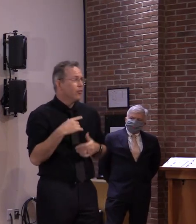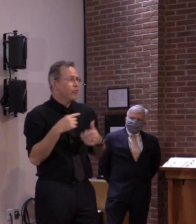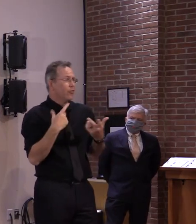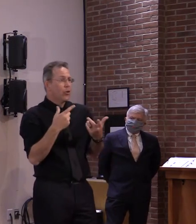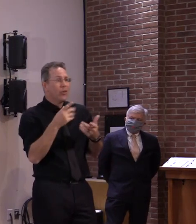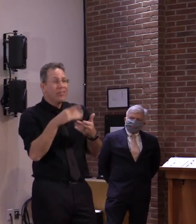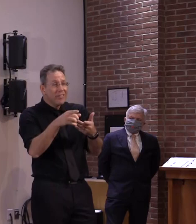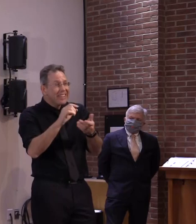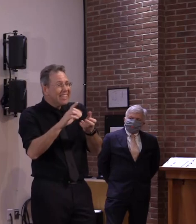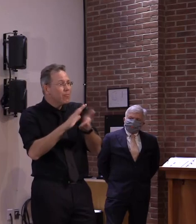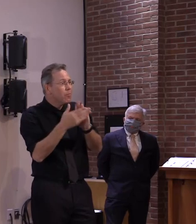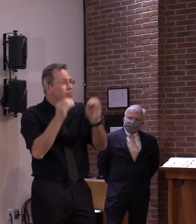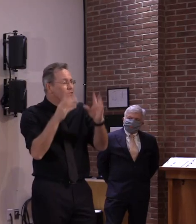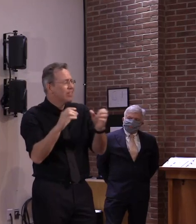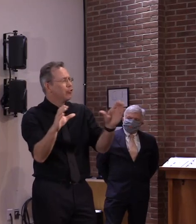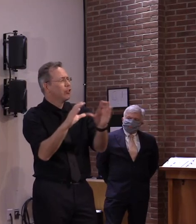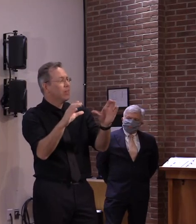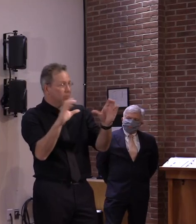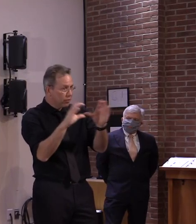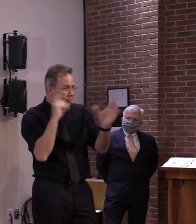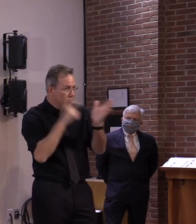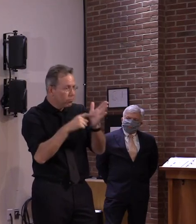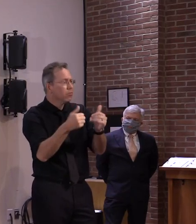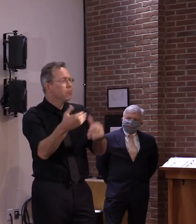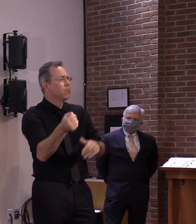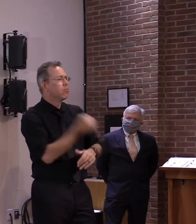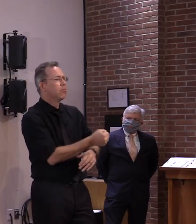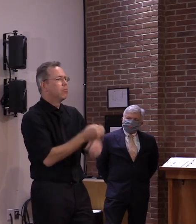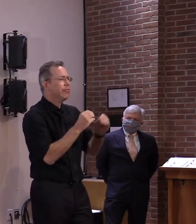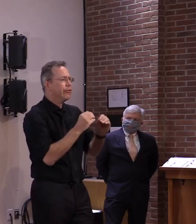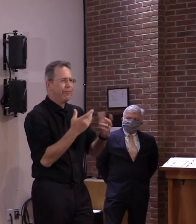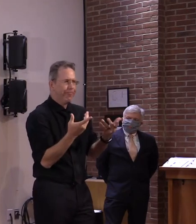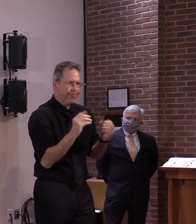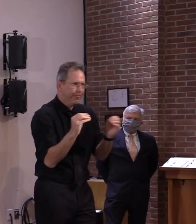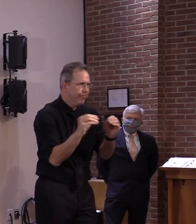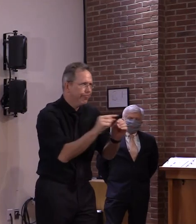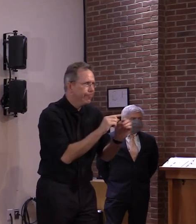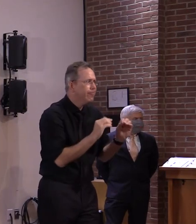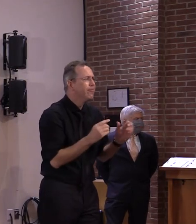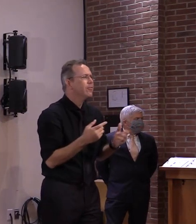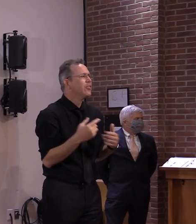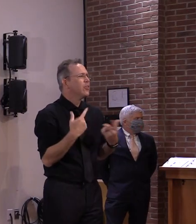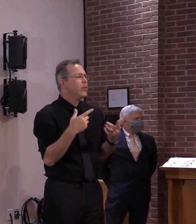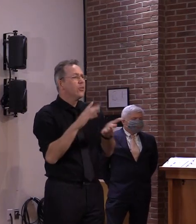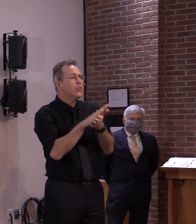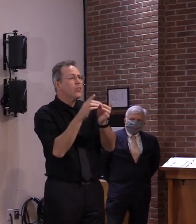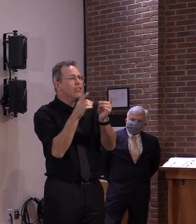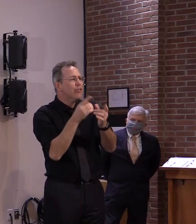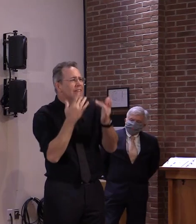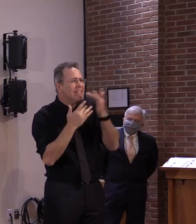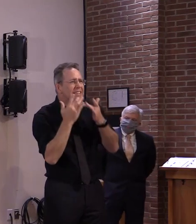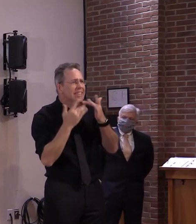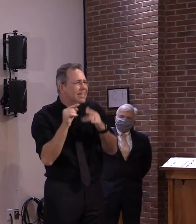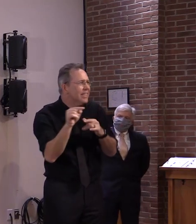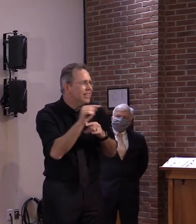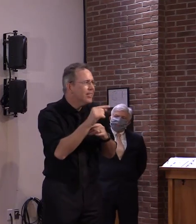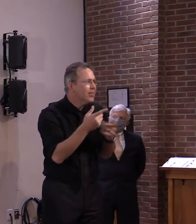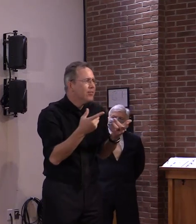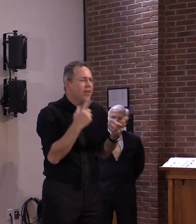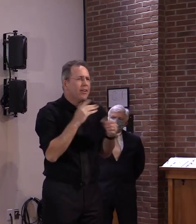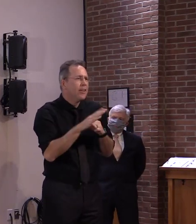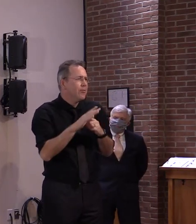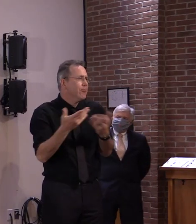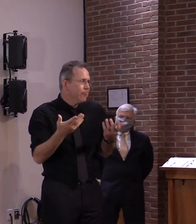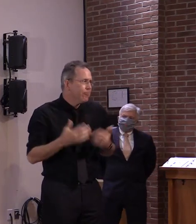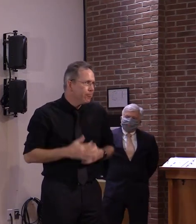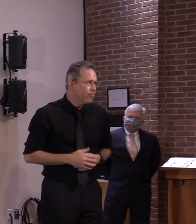it varies greatly around the state. But I know districts are operating on very thin margins right now, but they've also been working really hard. So